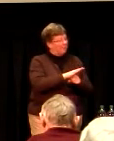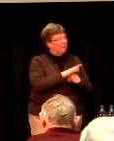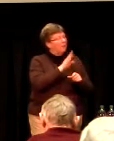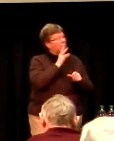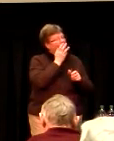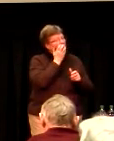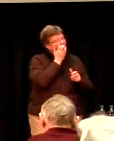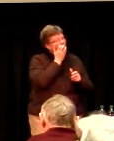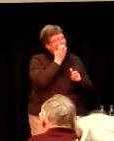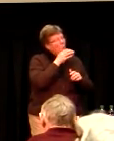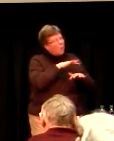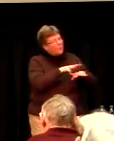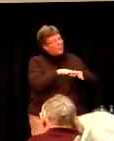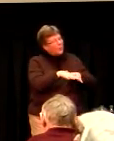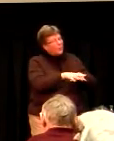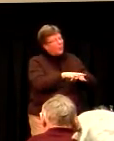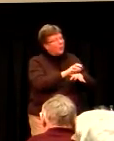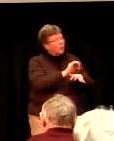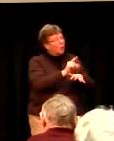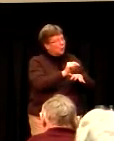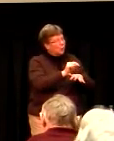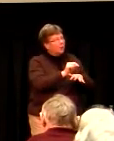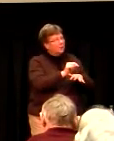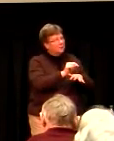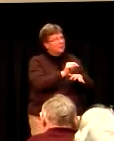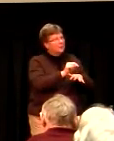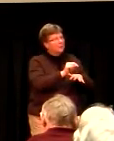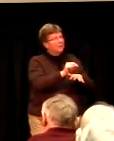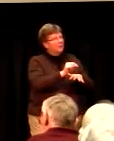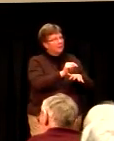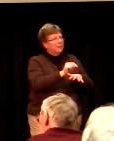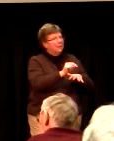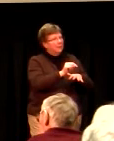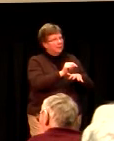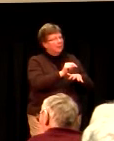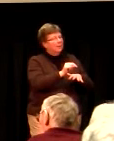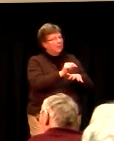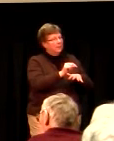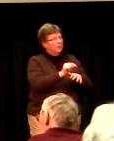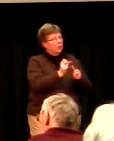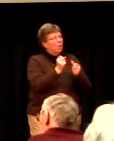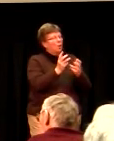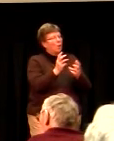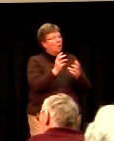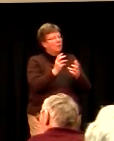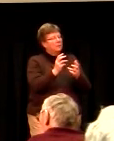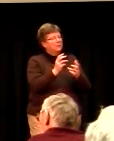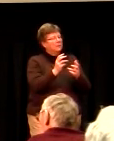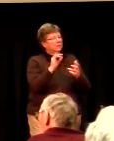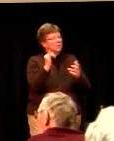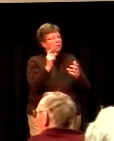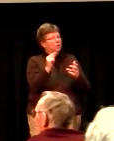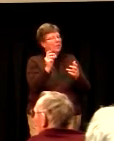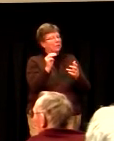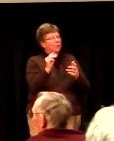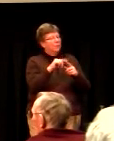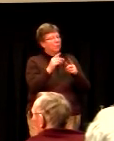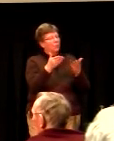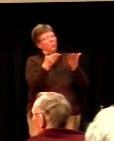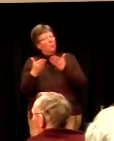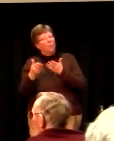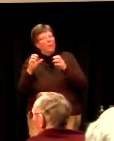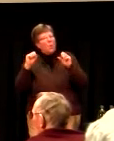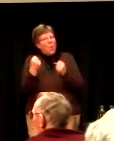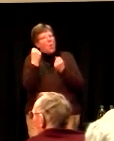currents that moderate the climates in Europe may get cut off, and the jet stream may bring nothing but cold air to them, and they may experience much